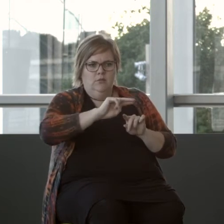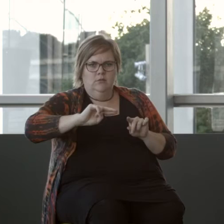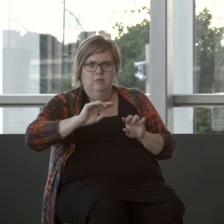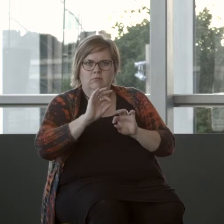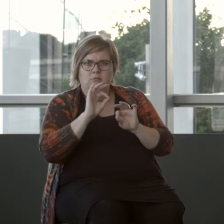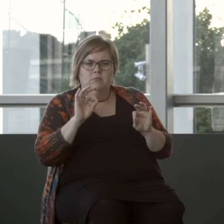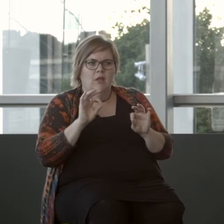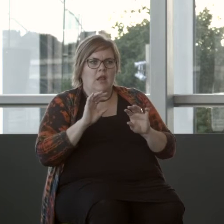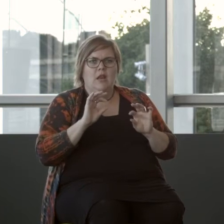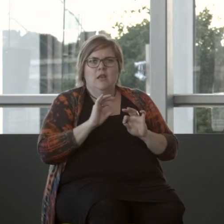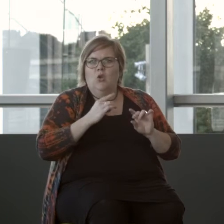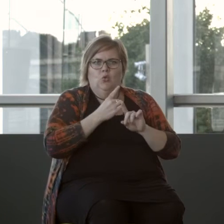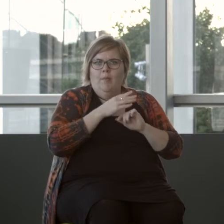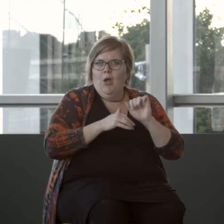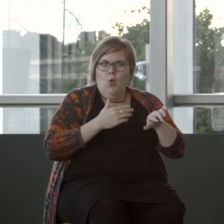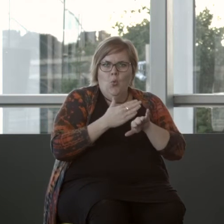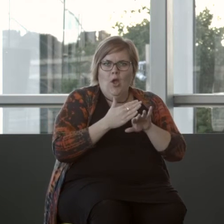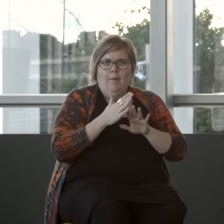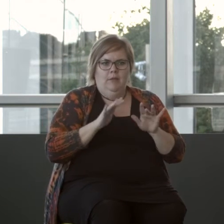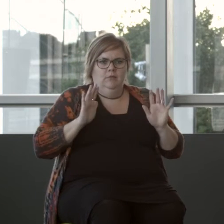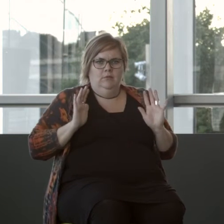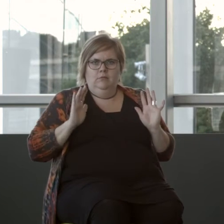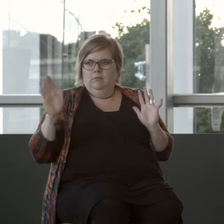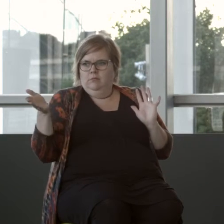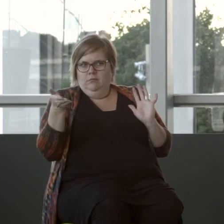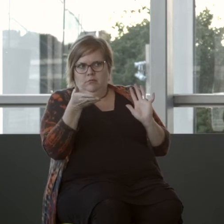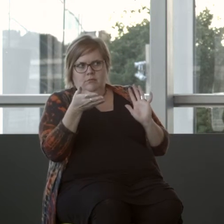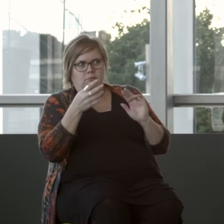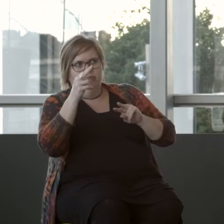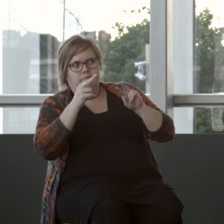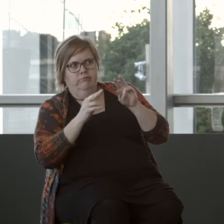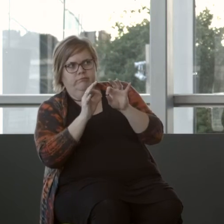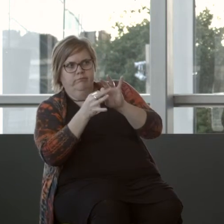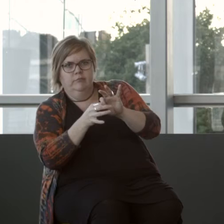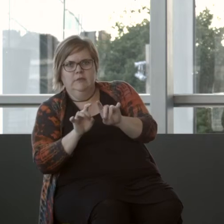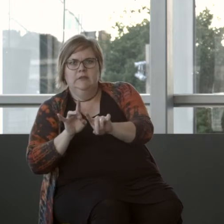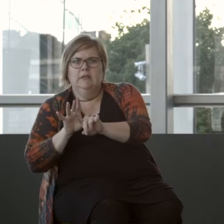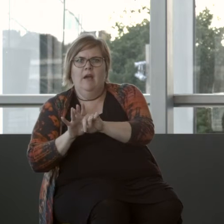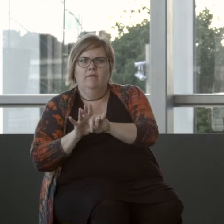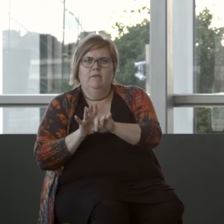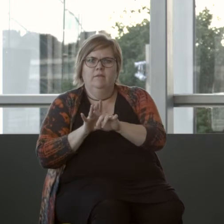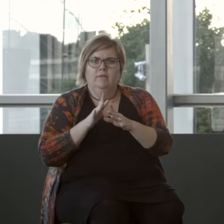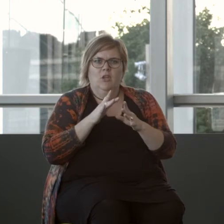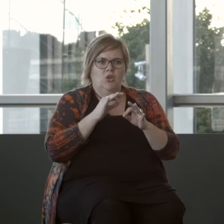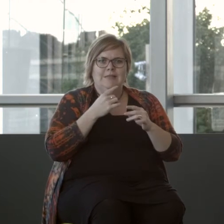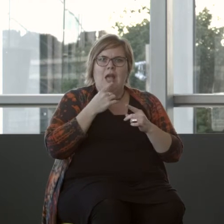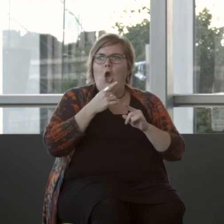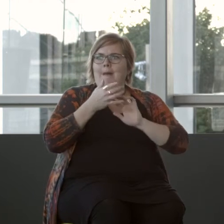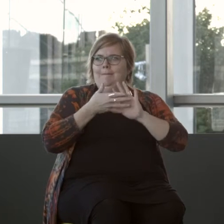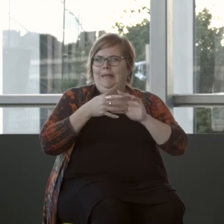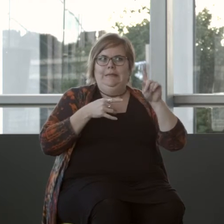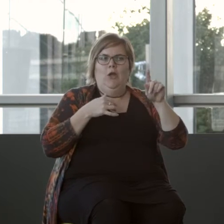She, you know, is cautious not to be in your face in terms of the meaning. She lets you get there